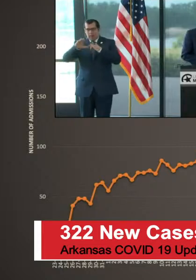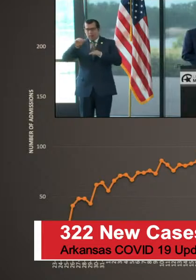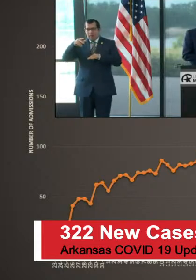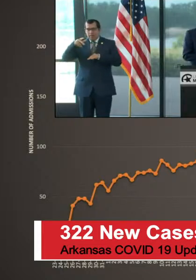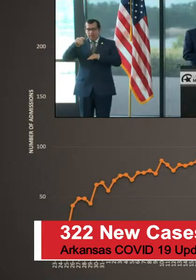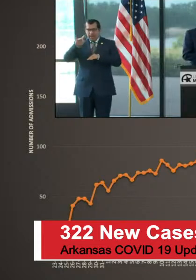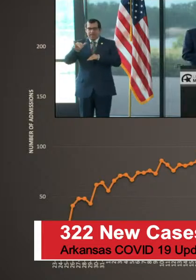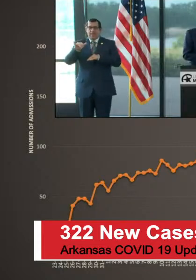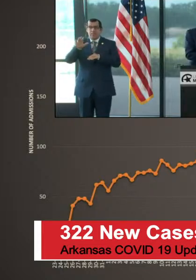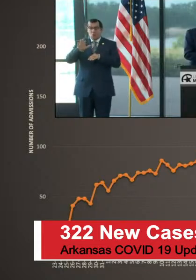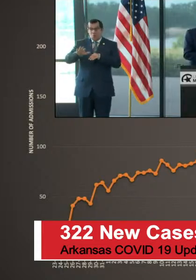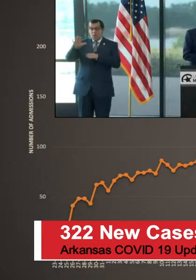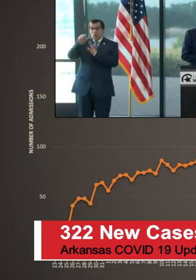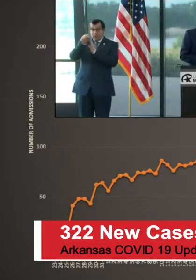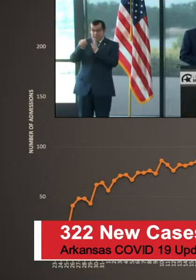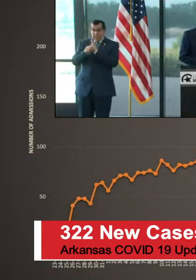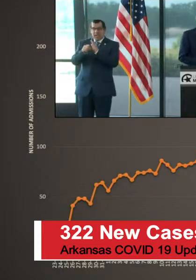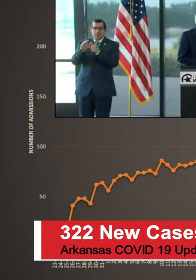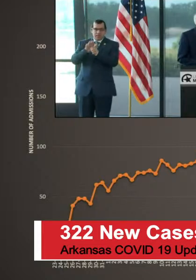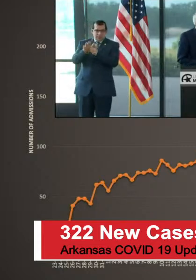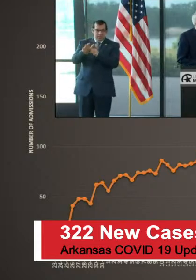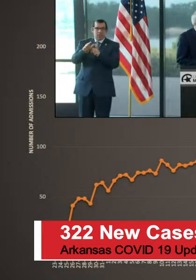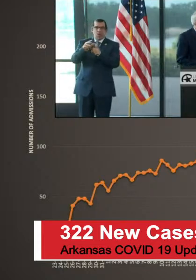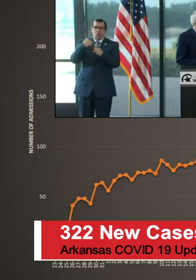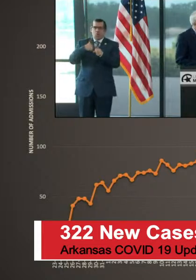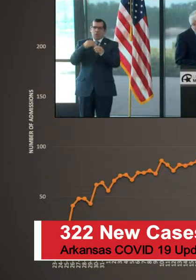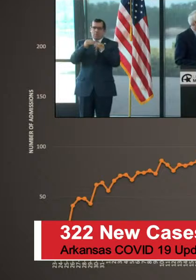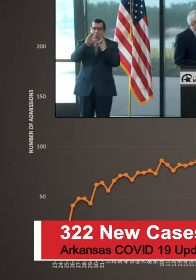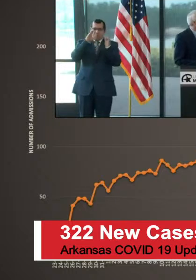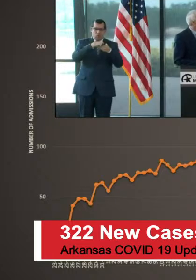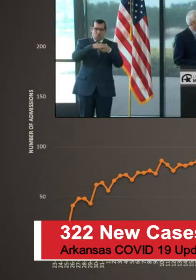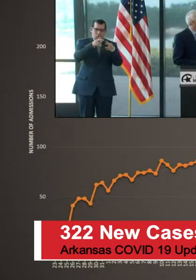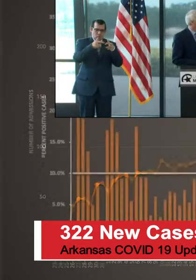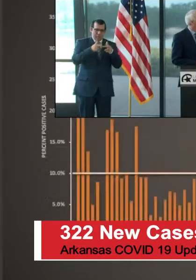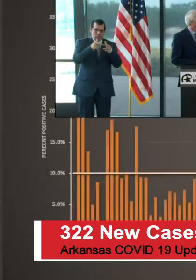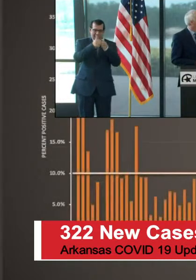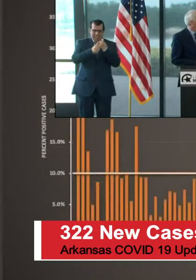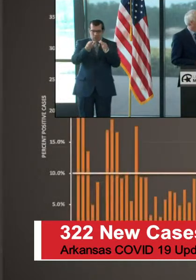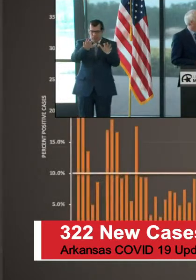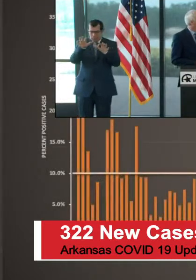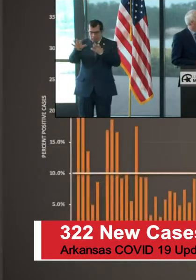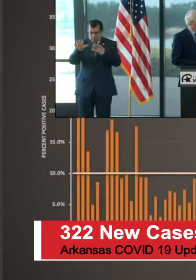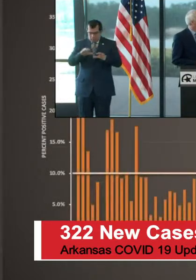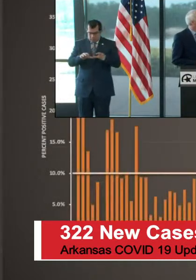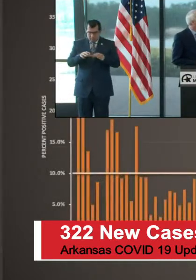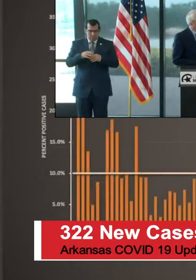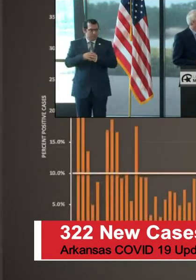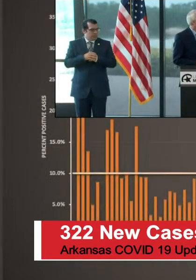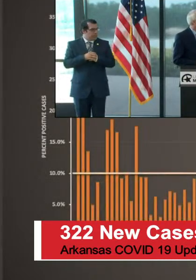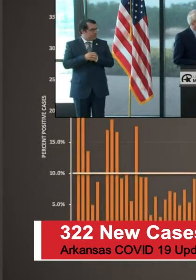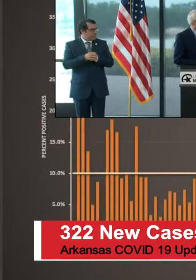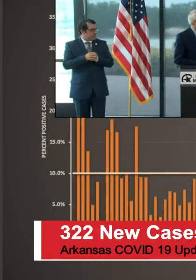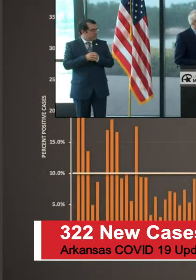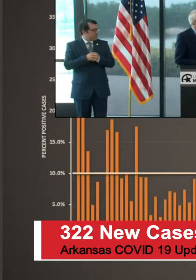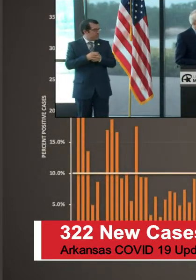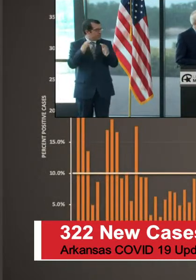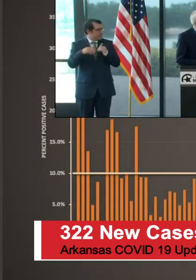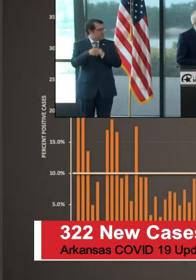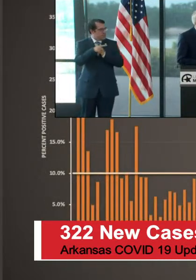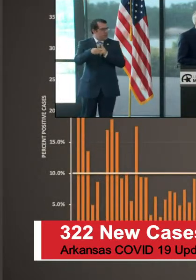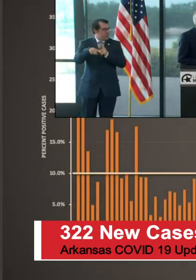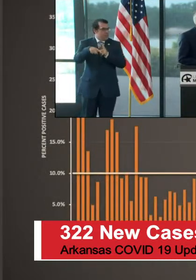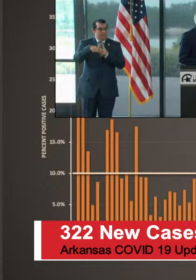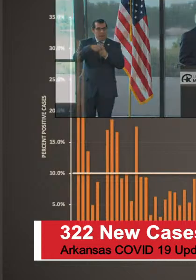sufficient statewide. By region, we want to watch it very carefully. The next is the